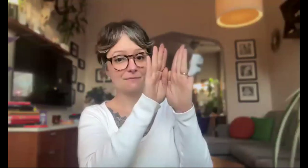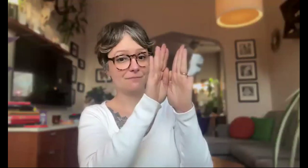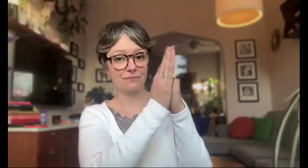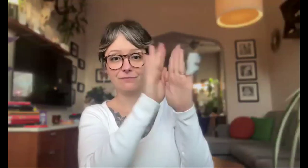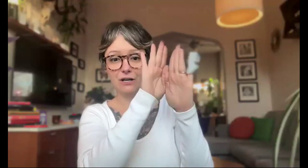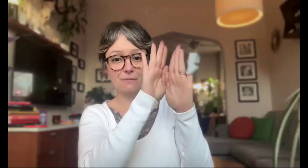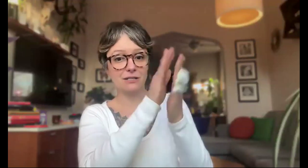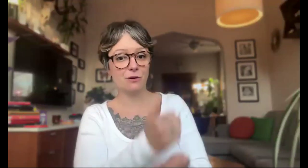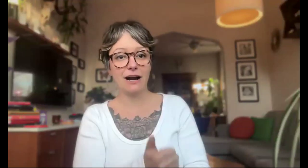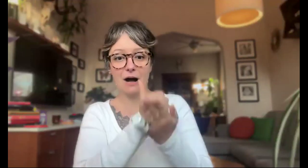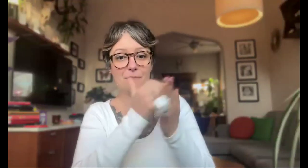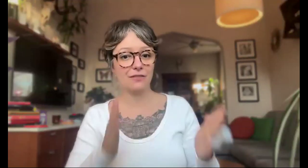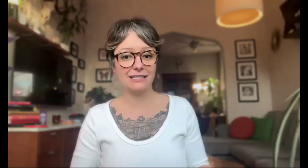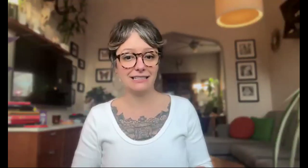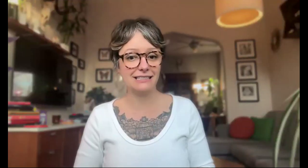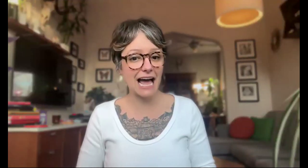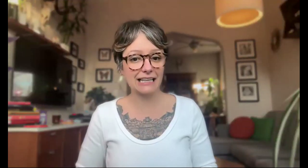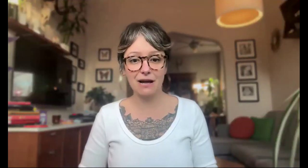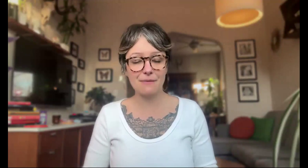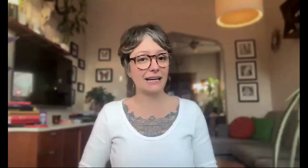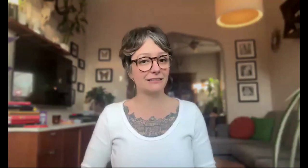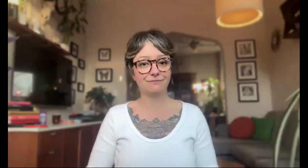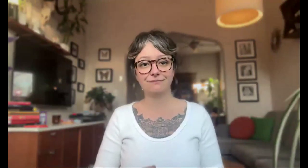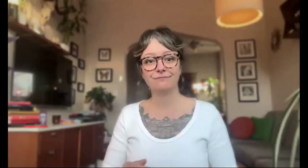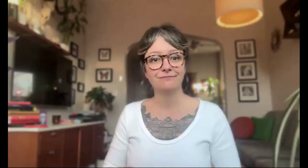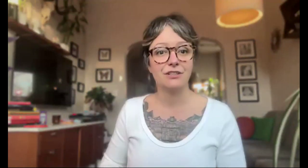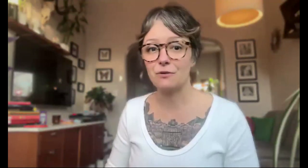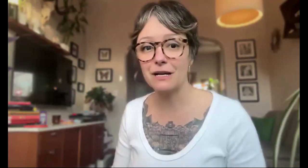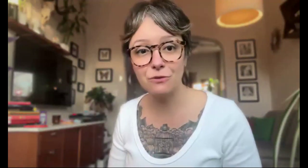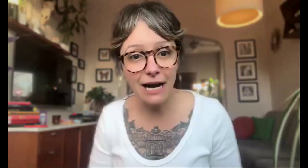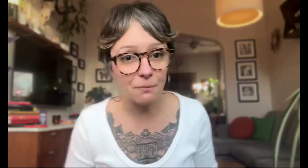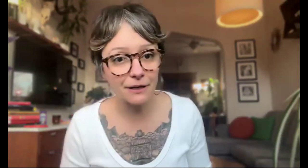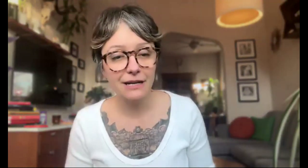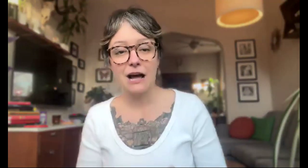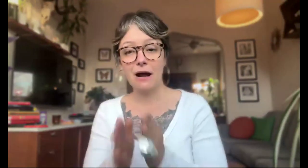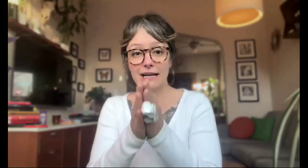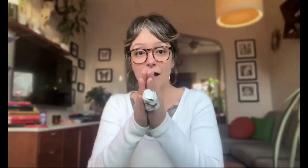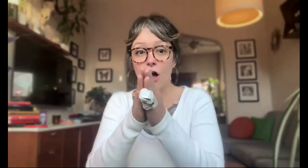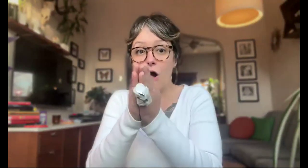Yep, they're my door helper. That's exactly right, Megan. You're my door helper. Ready?